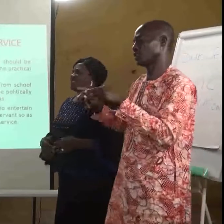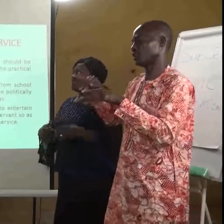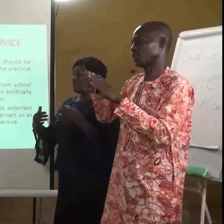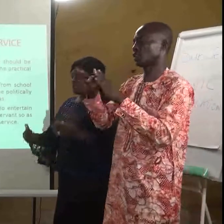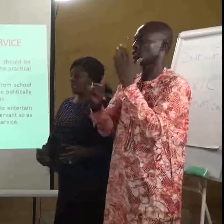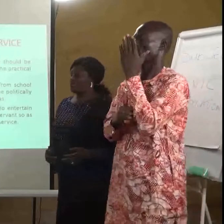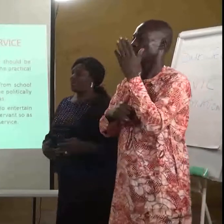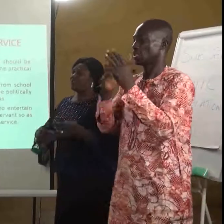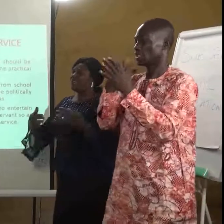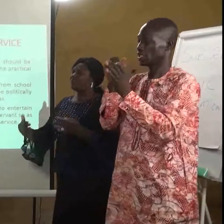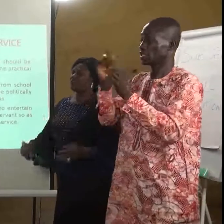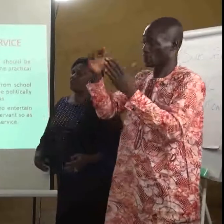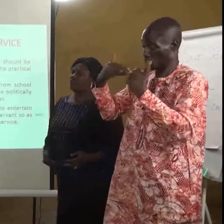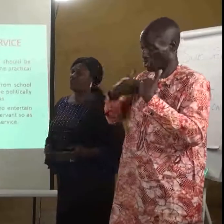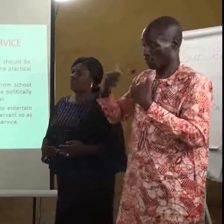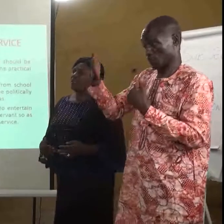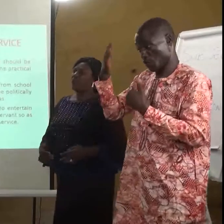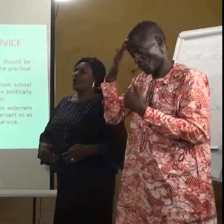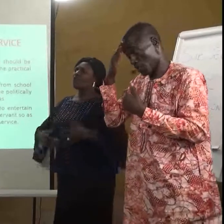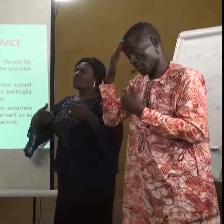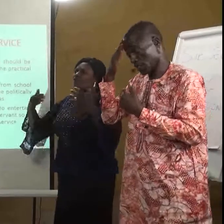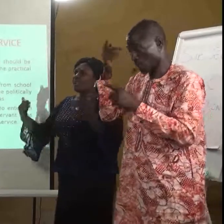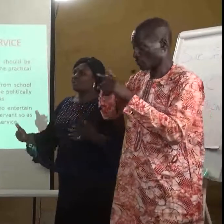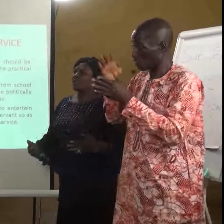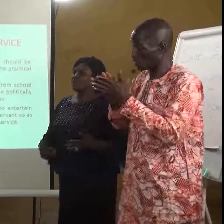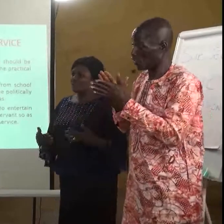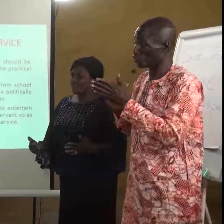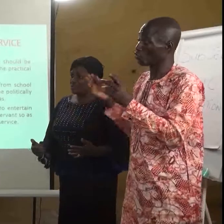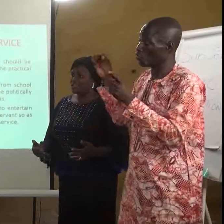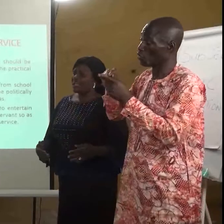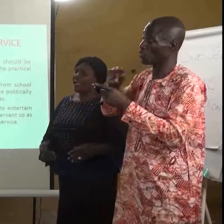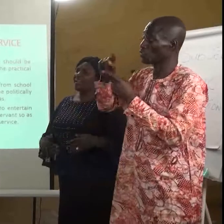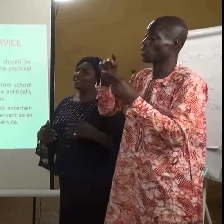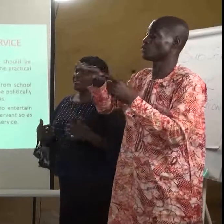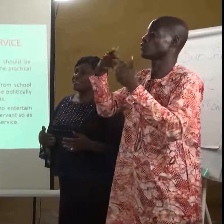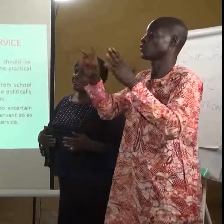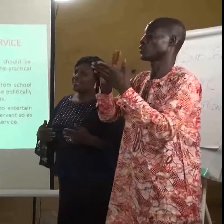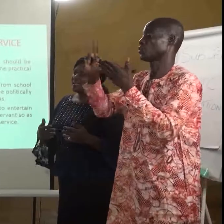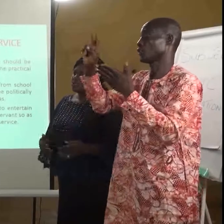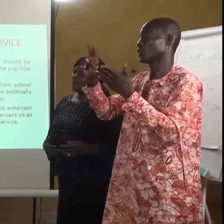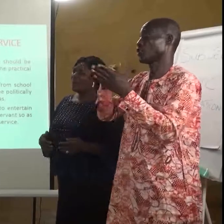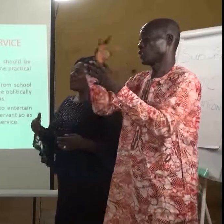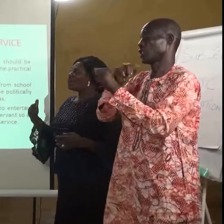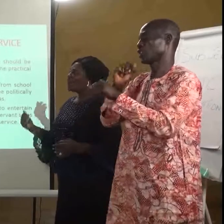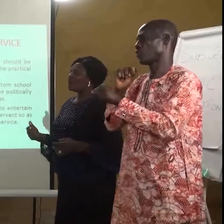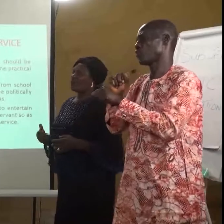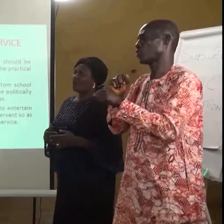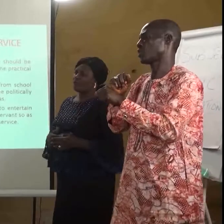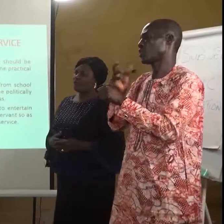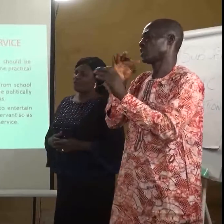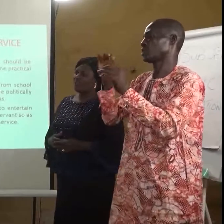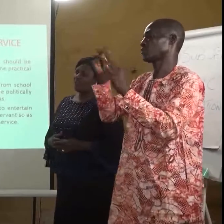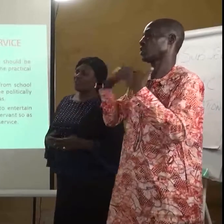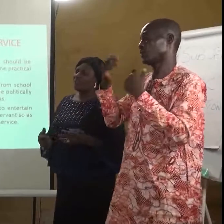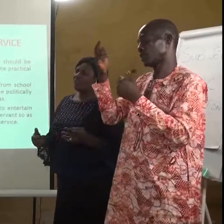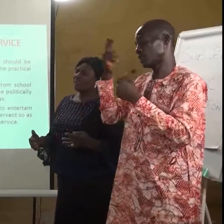knowledge is obtained right from school up to when you will graduate and get a job and work for